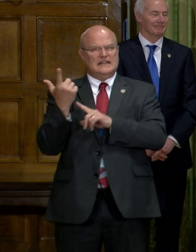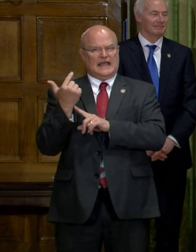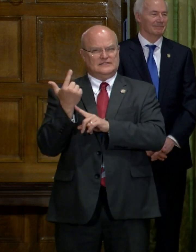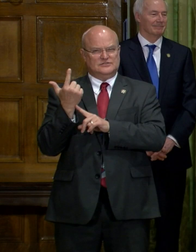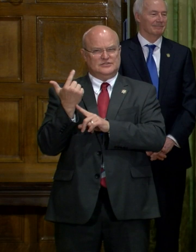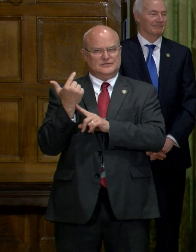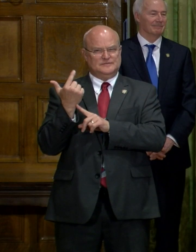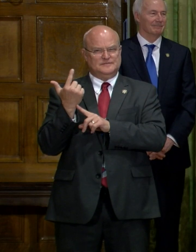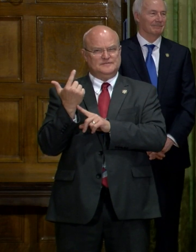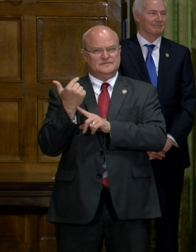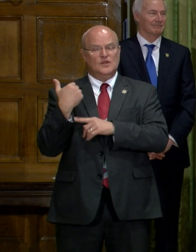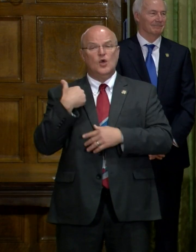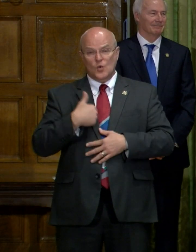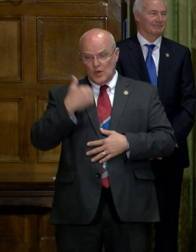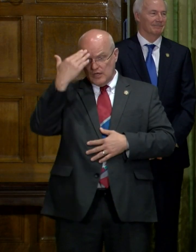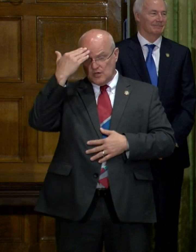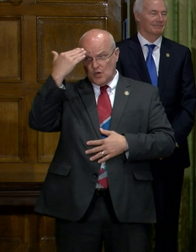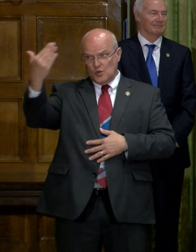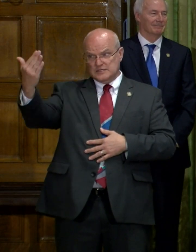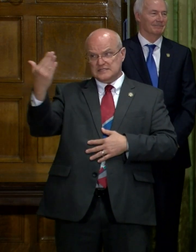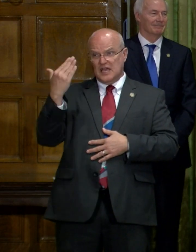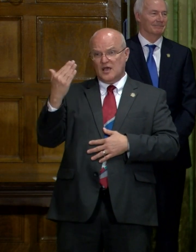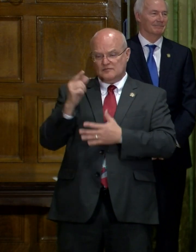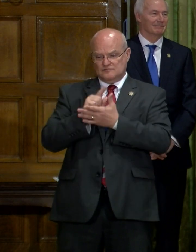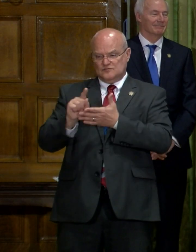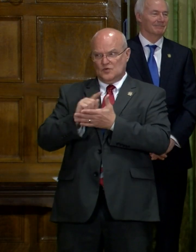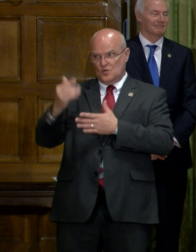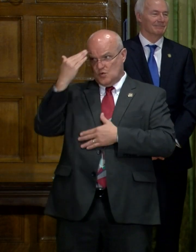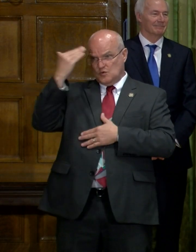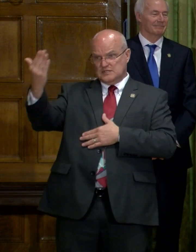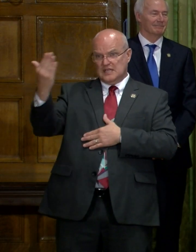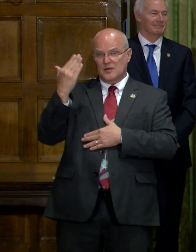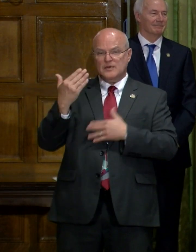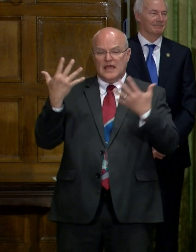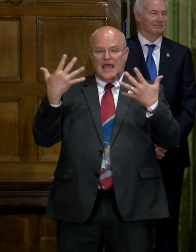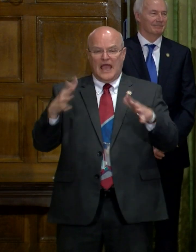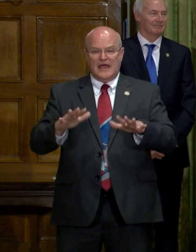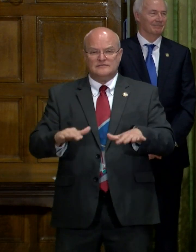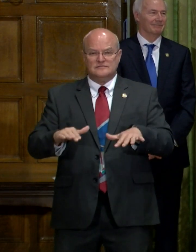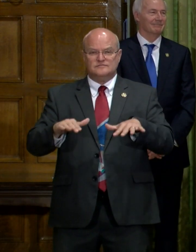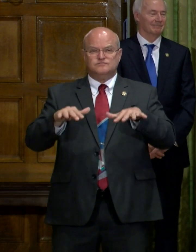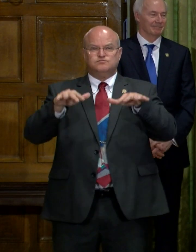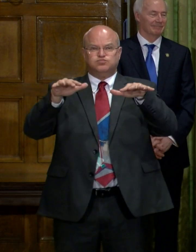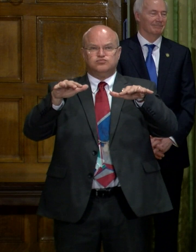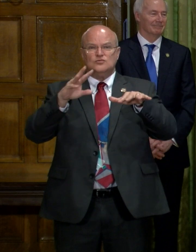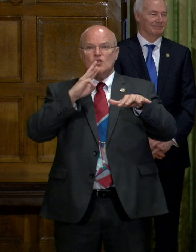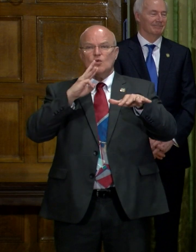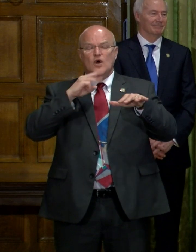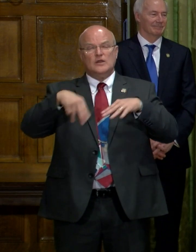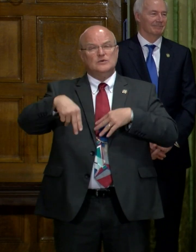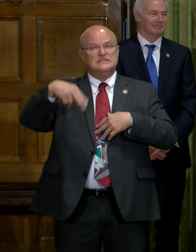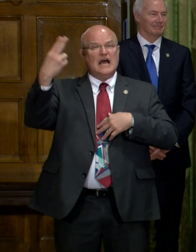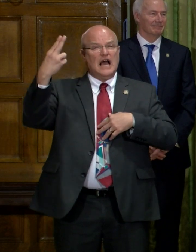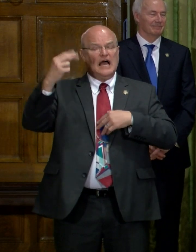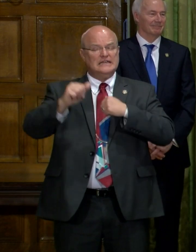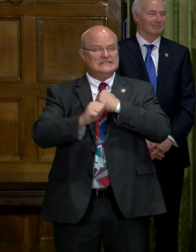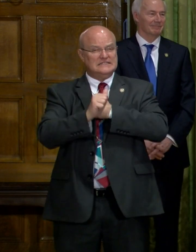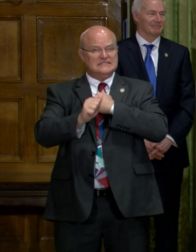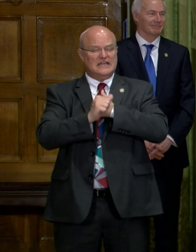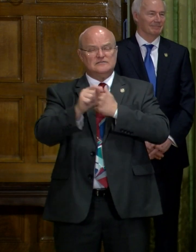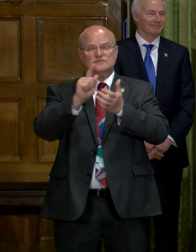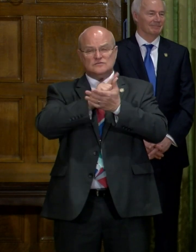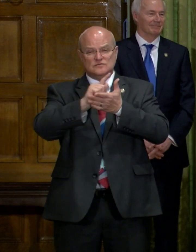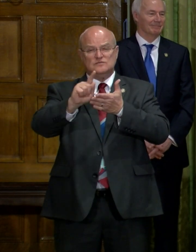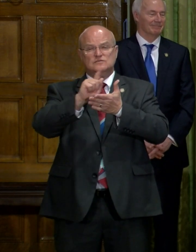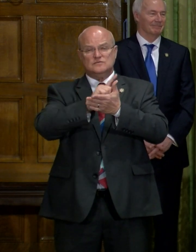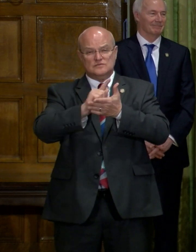year. We knew it was coming for weeks, and even after it crested, the water was high and dangerous for